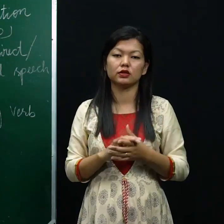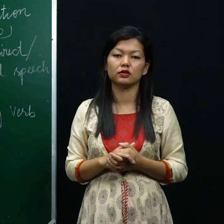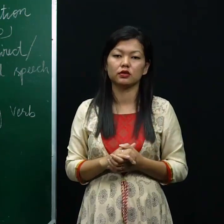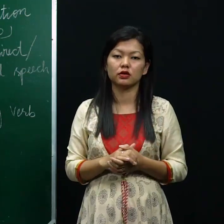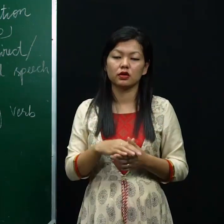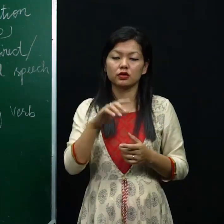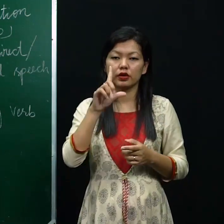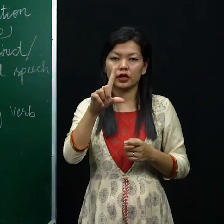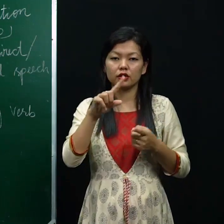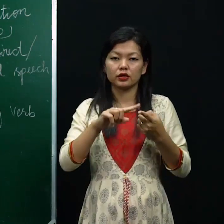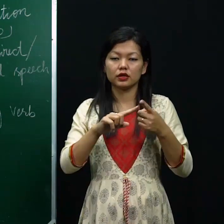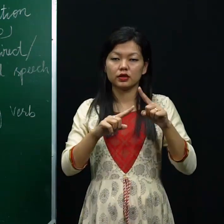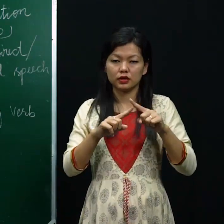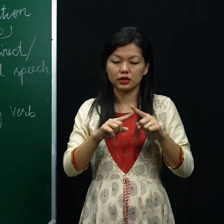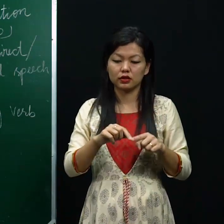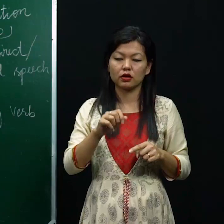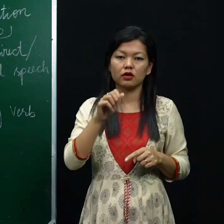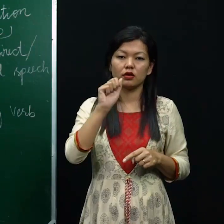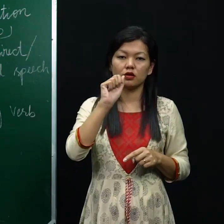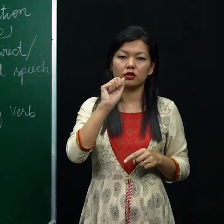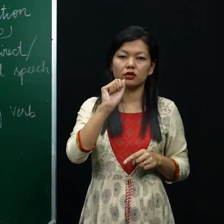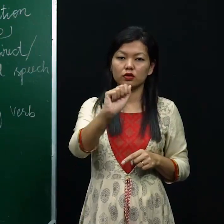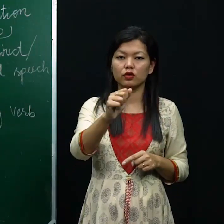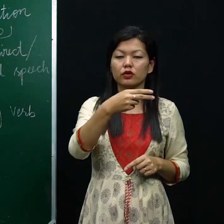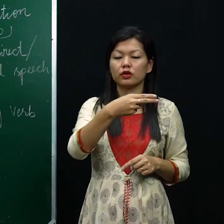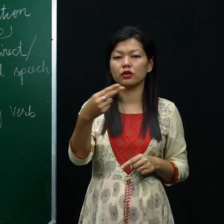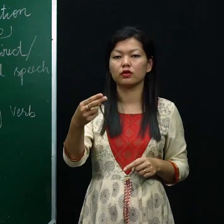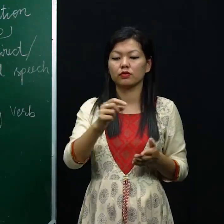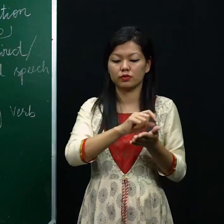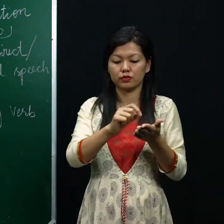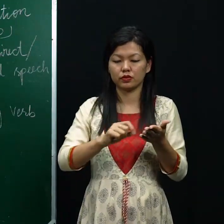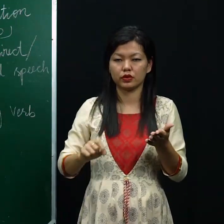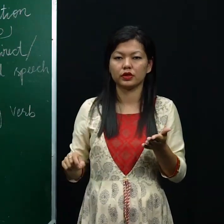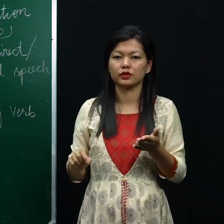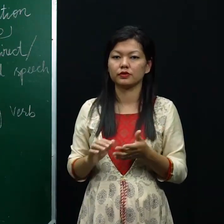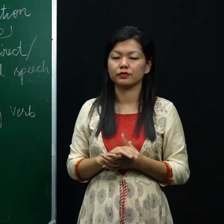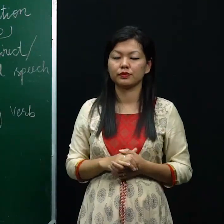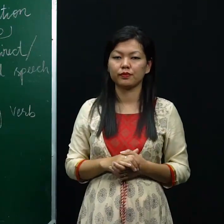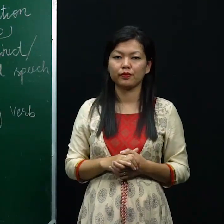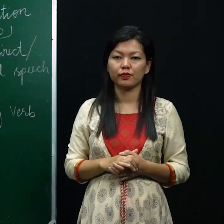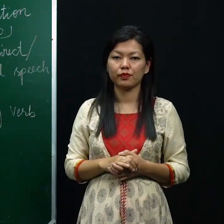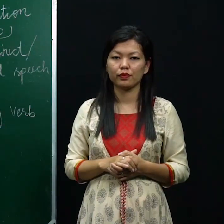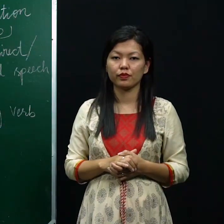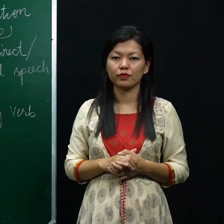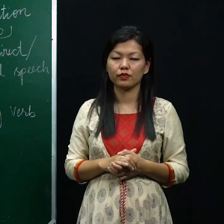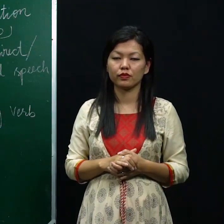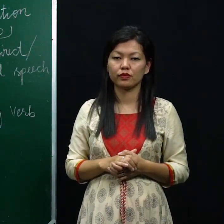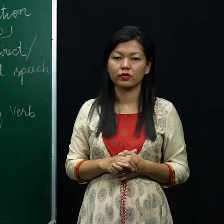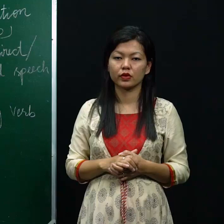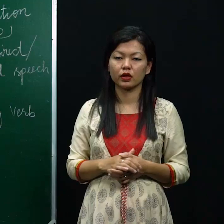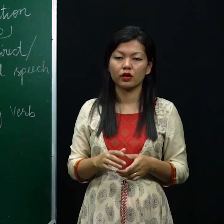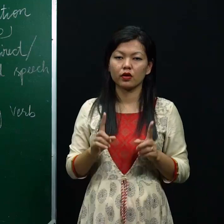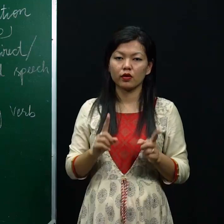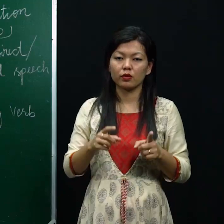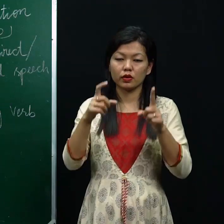let your name be written down. Write down your name can be changed into, let your name be written down. Because the word